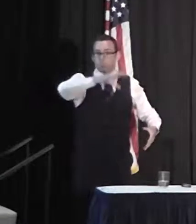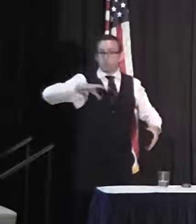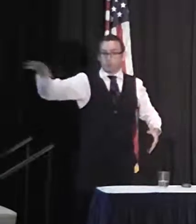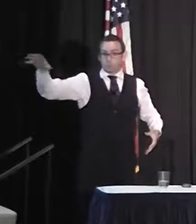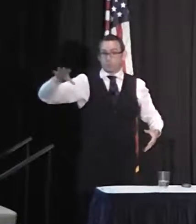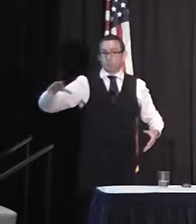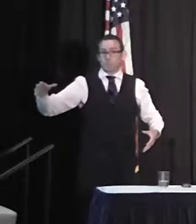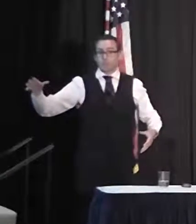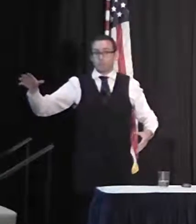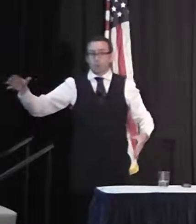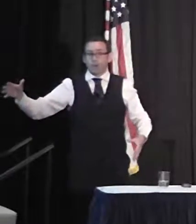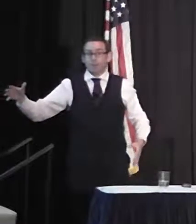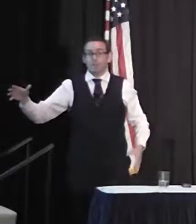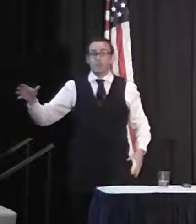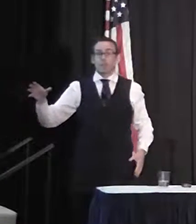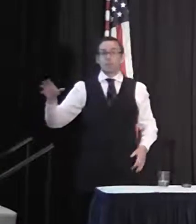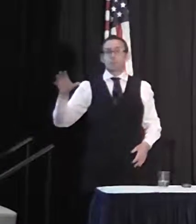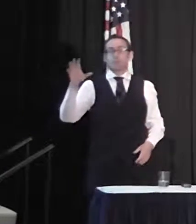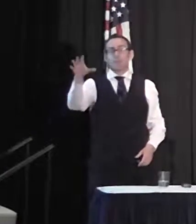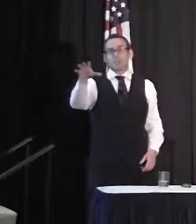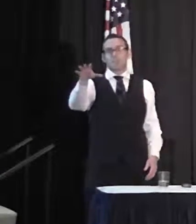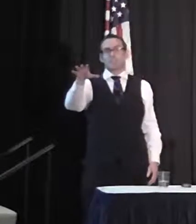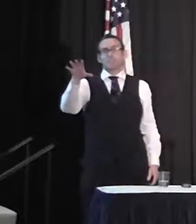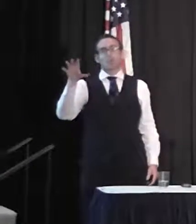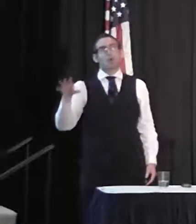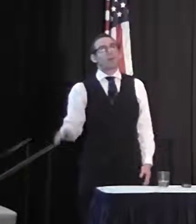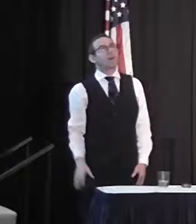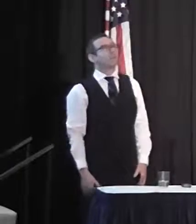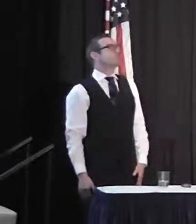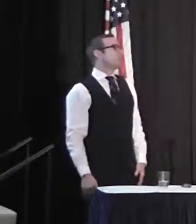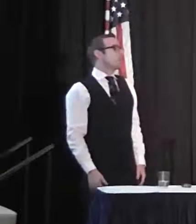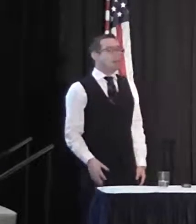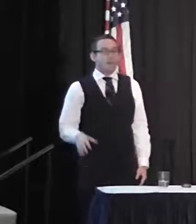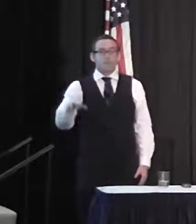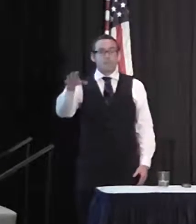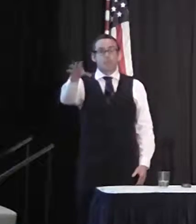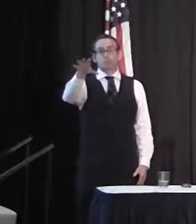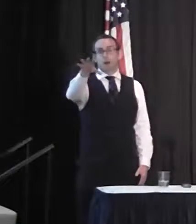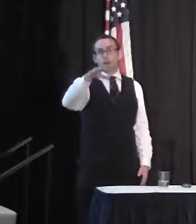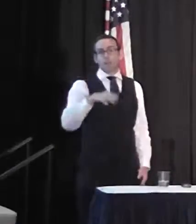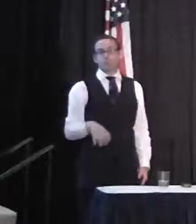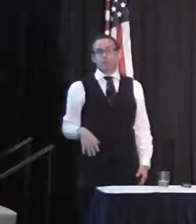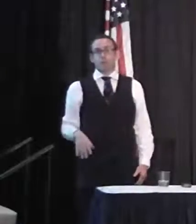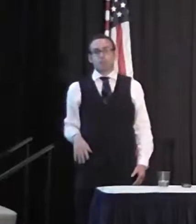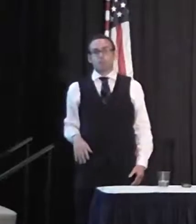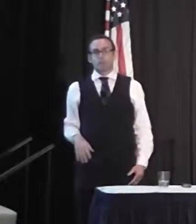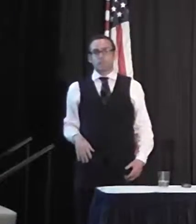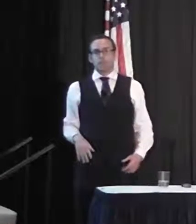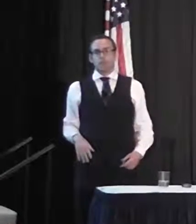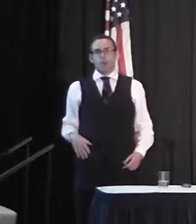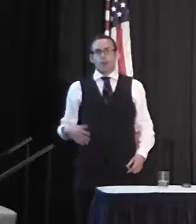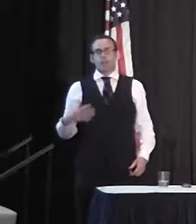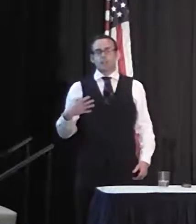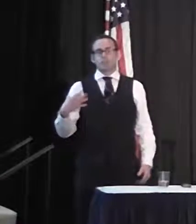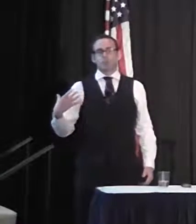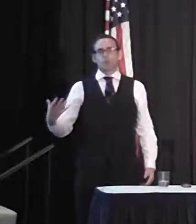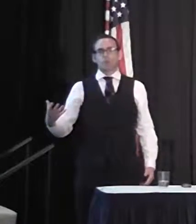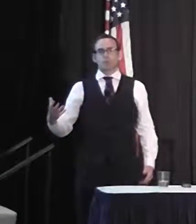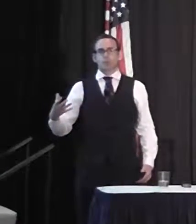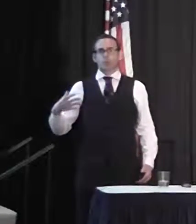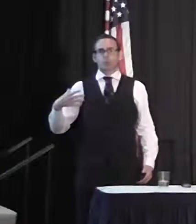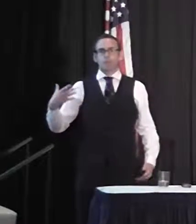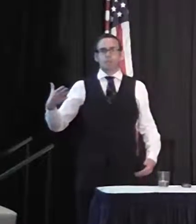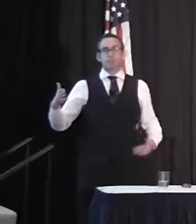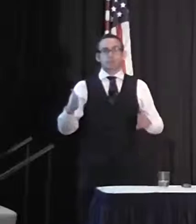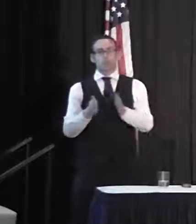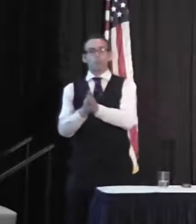2030, different states applied. And so, yes, it is somewhat a false market from that perspective. I guess the point that